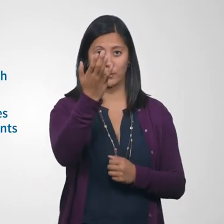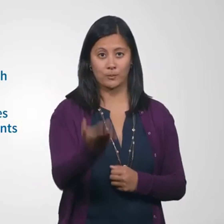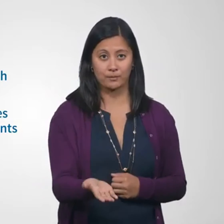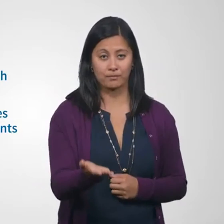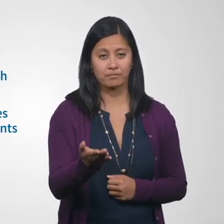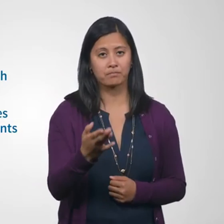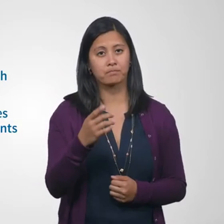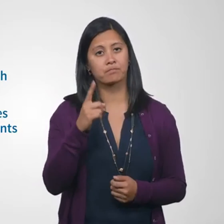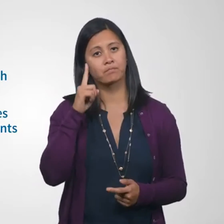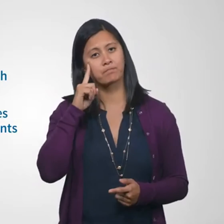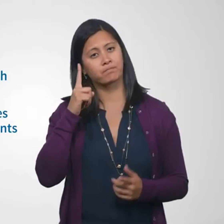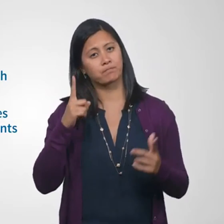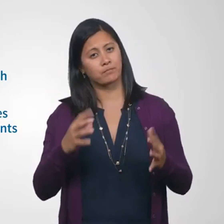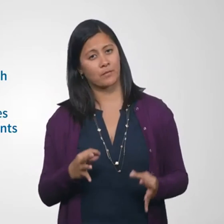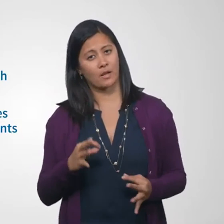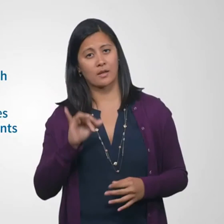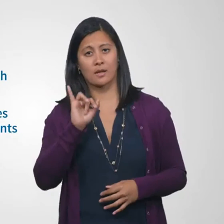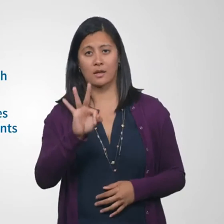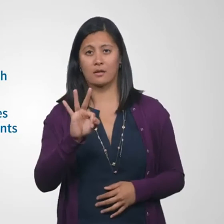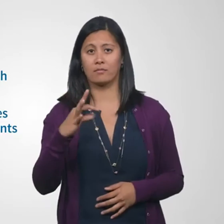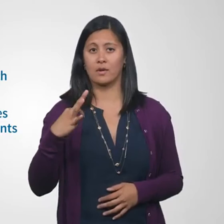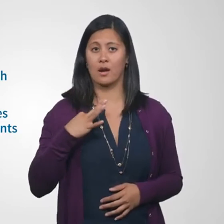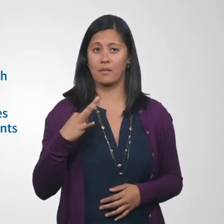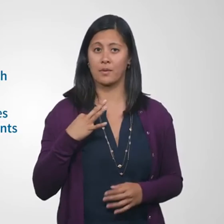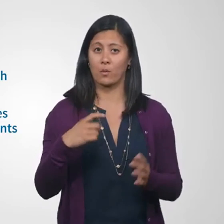and determines if the eligibility requirements are met.